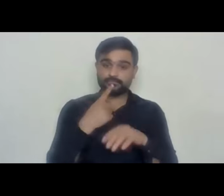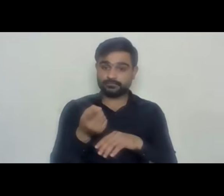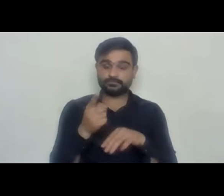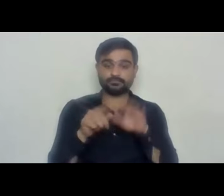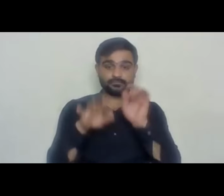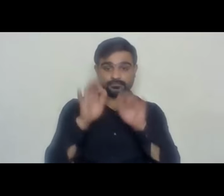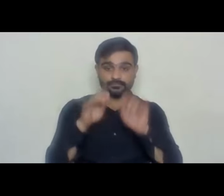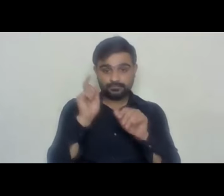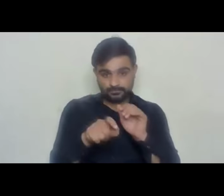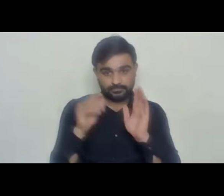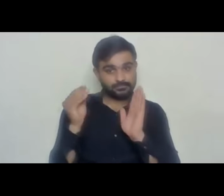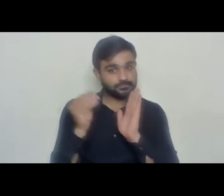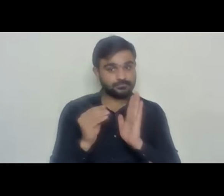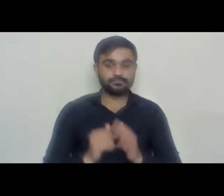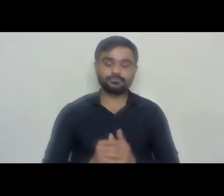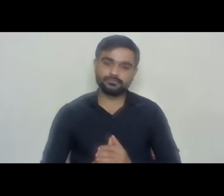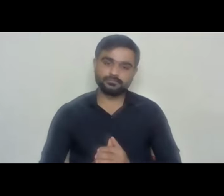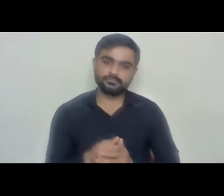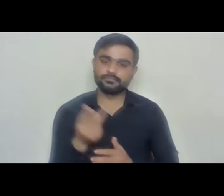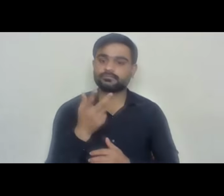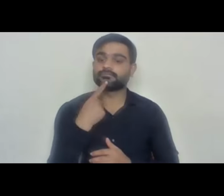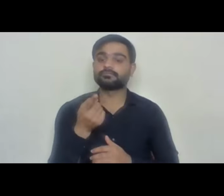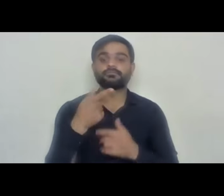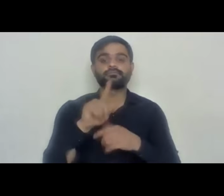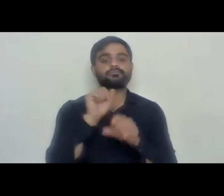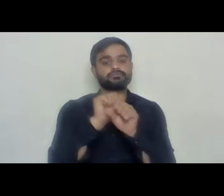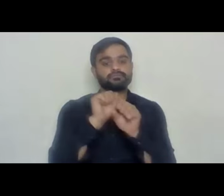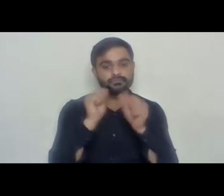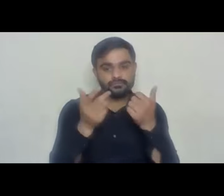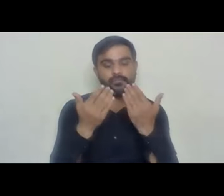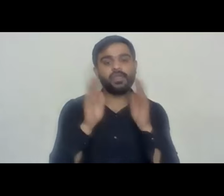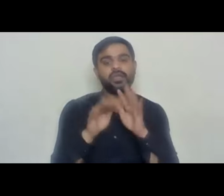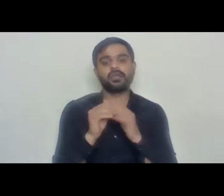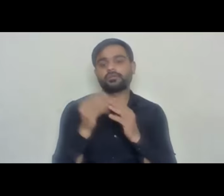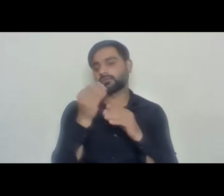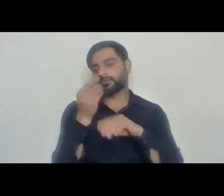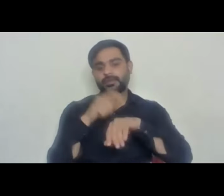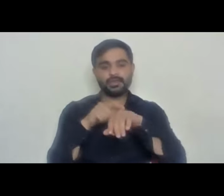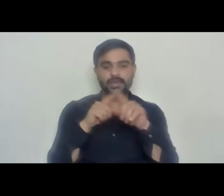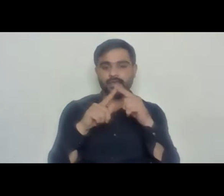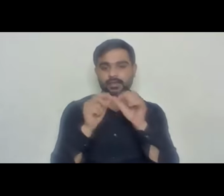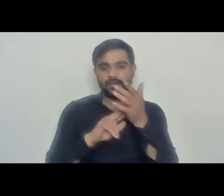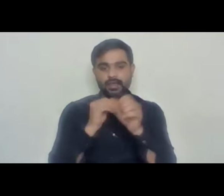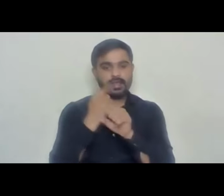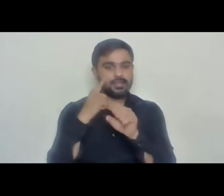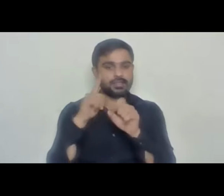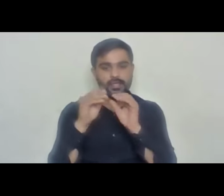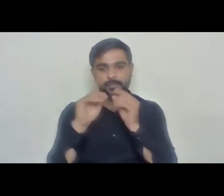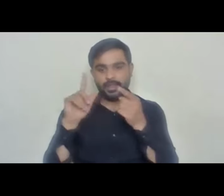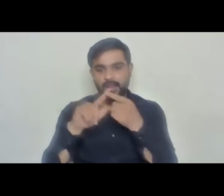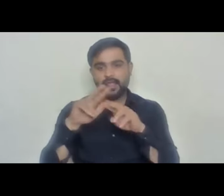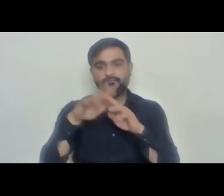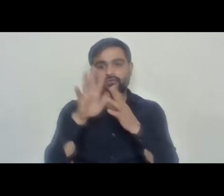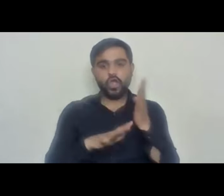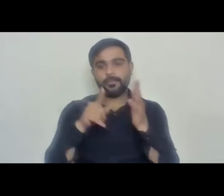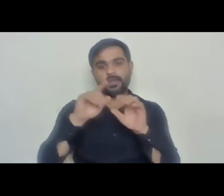it out, so that then you can work on it. You have it in some tangible form where you can make notes, or